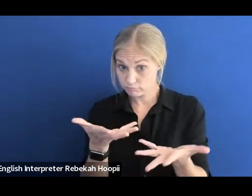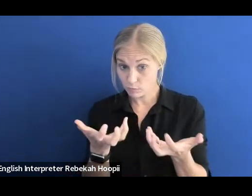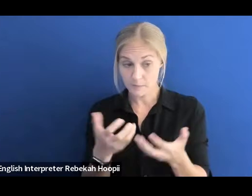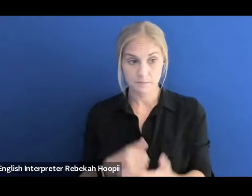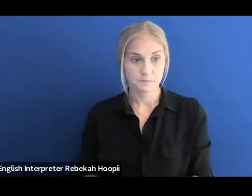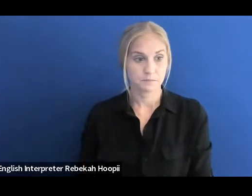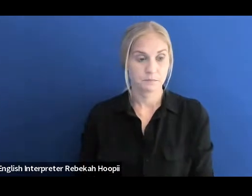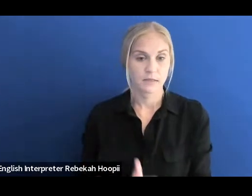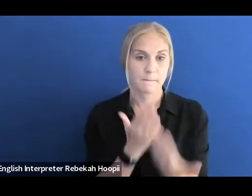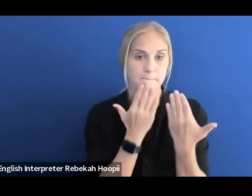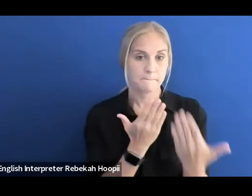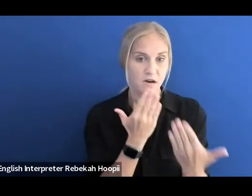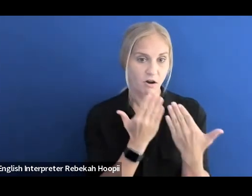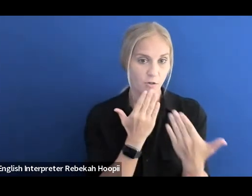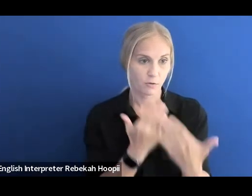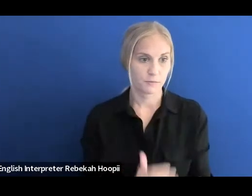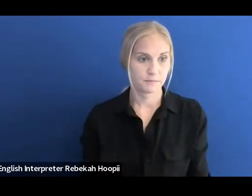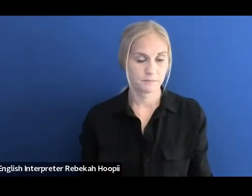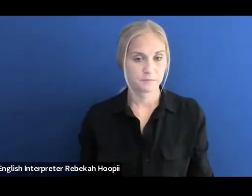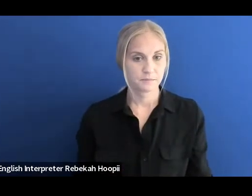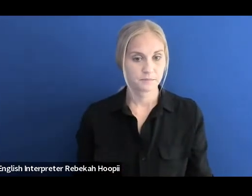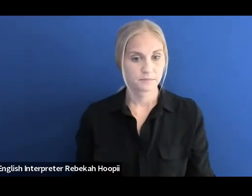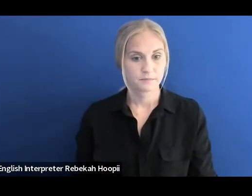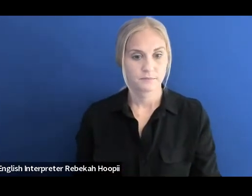Mahalo, Kalani.